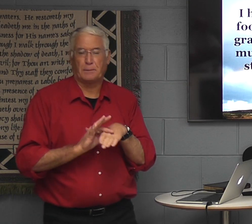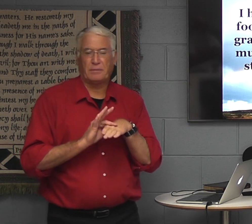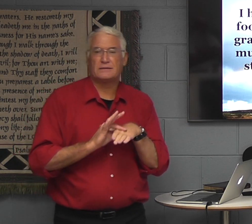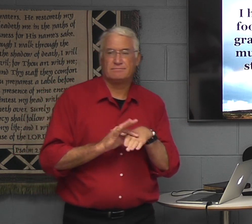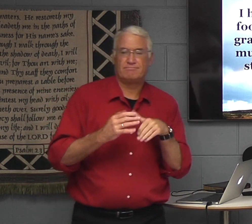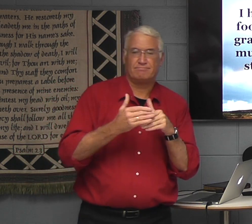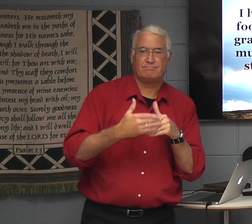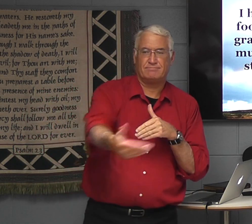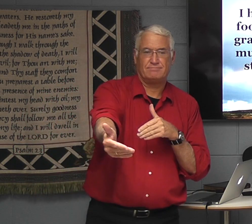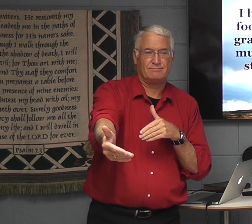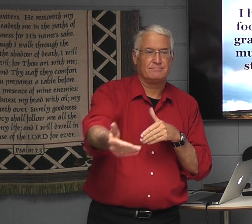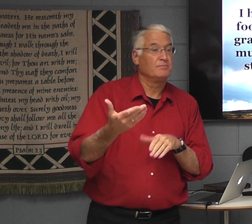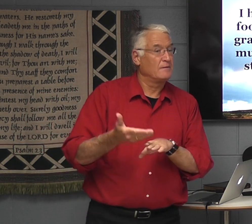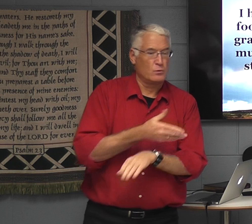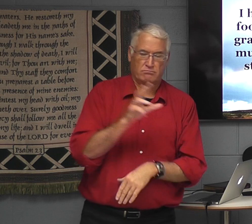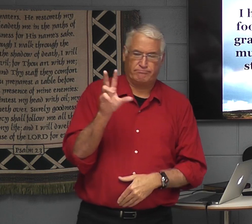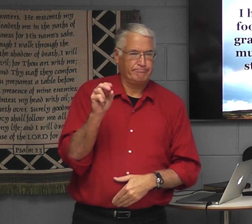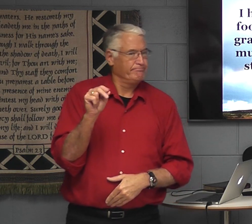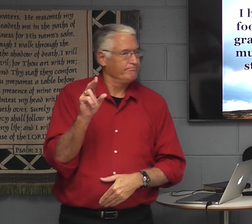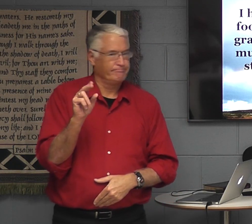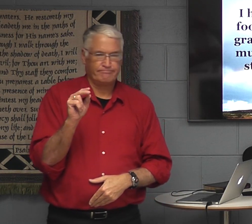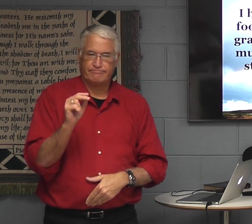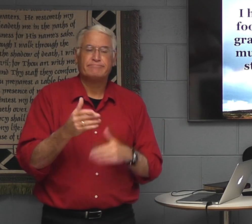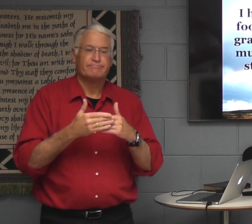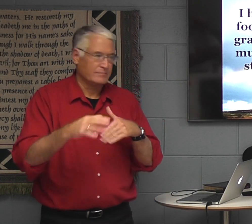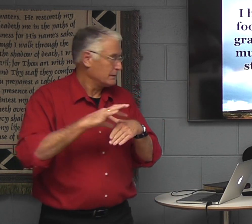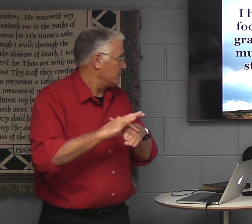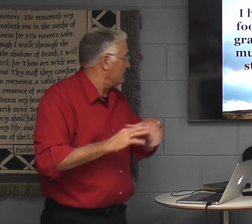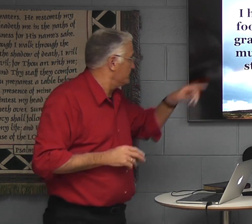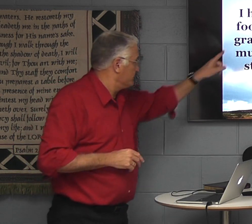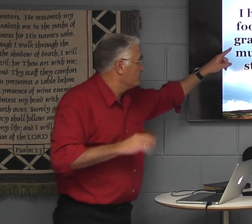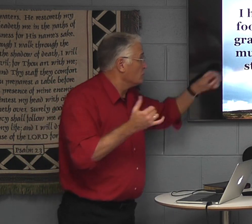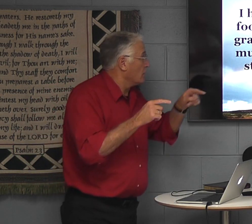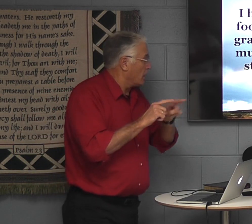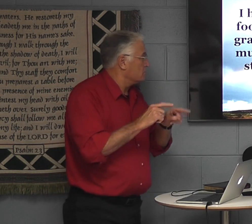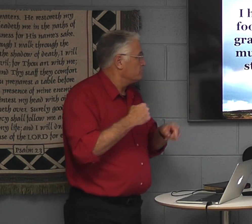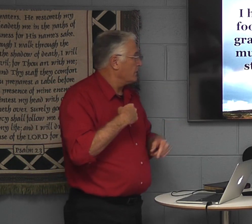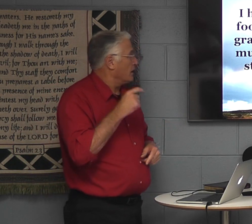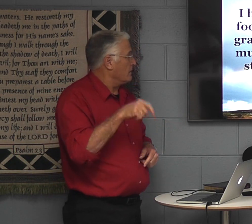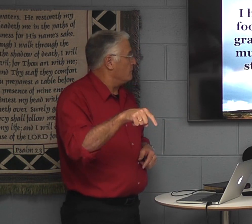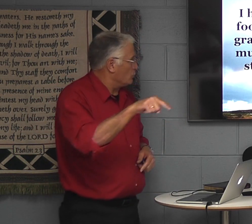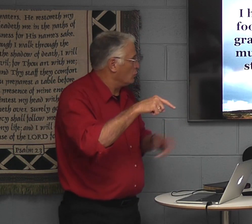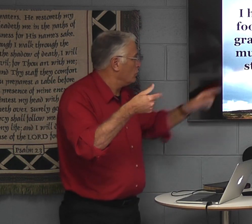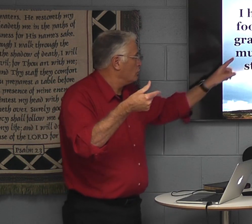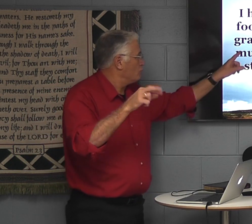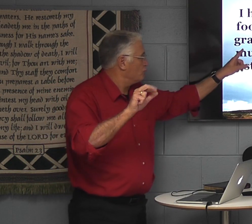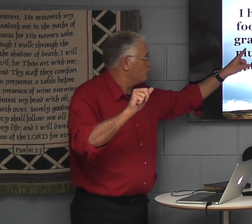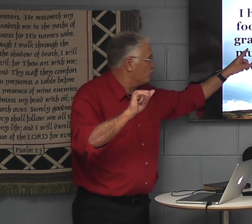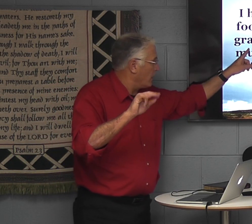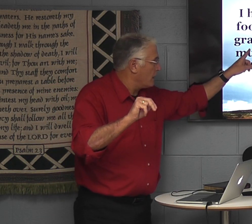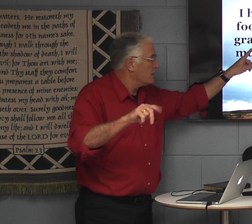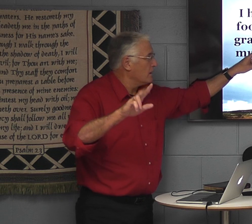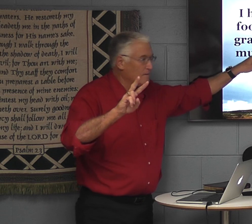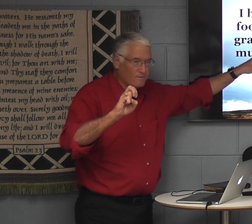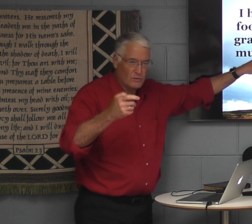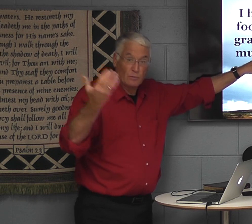So that's the meat. Going forward, that was the meat. Before then, there was none. Just as I have given you grain